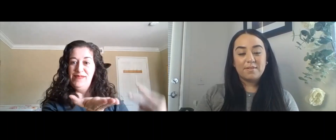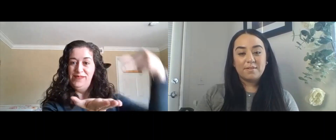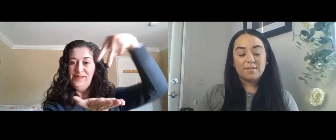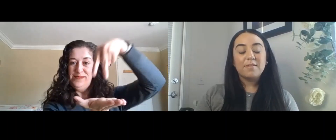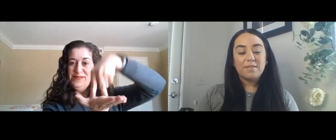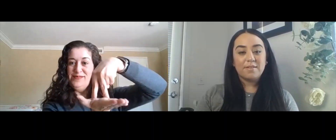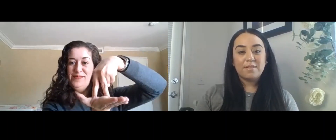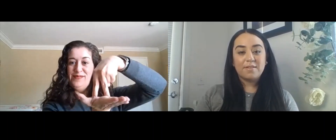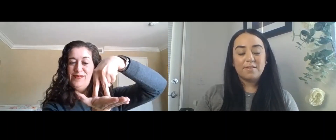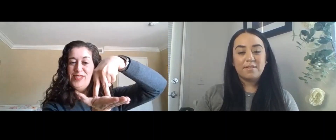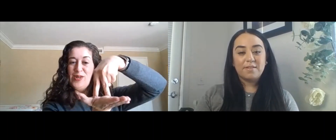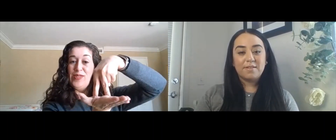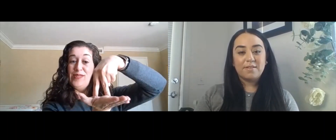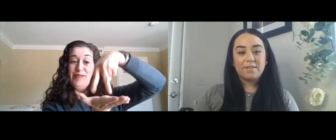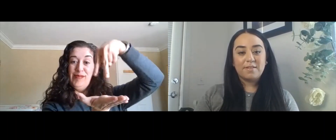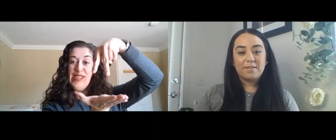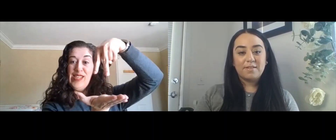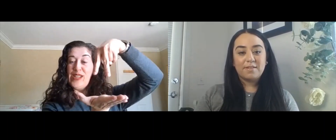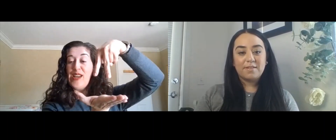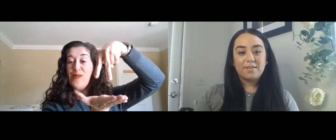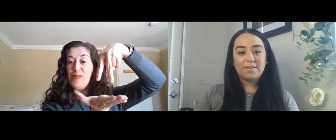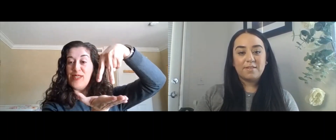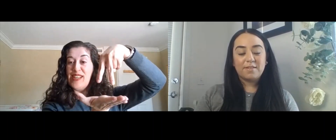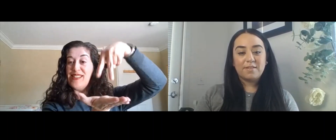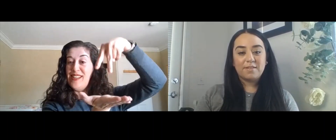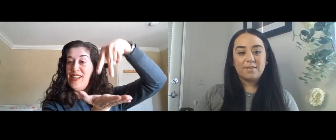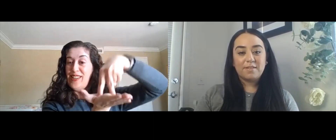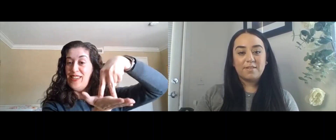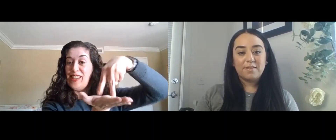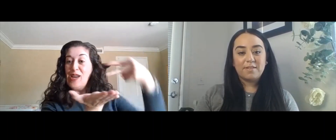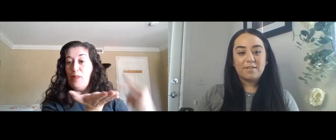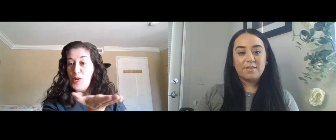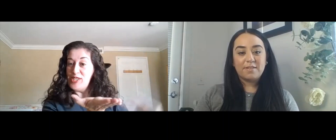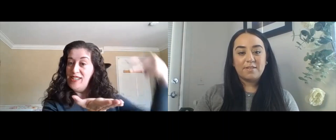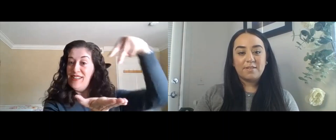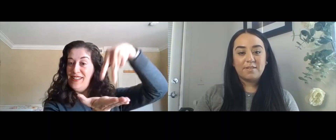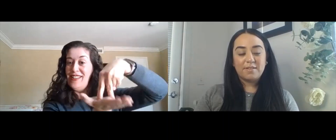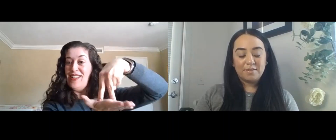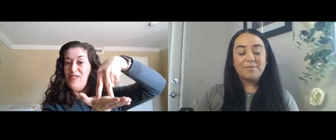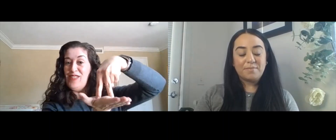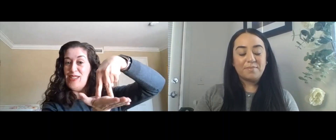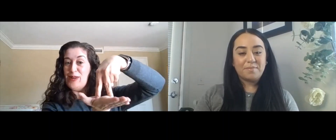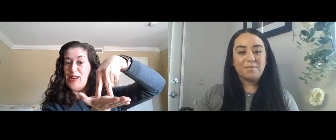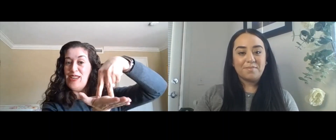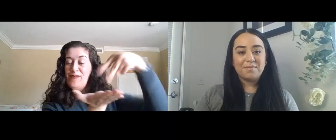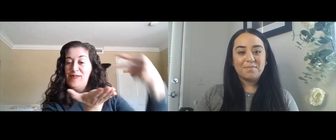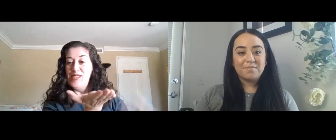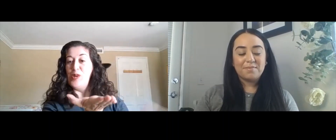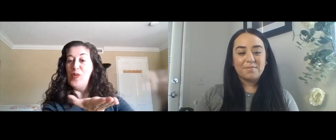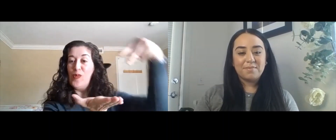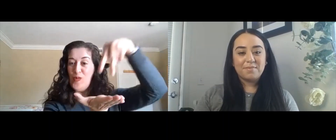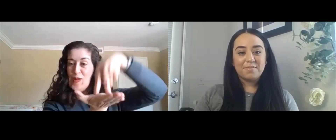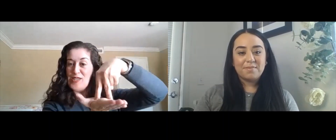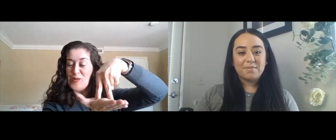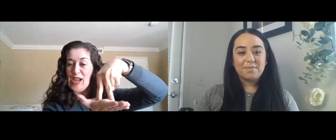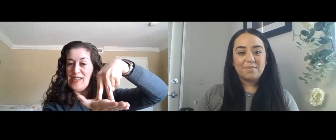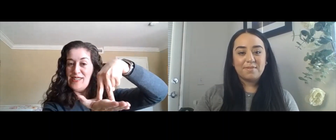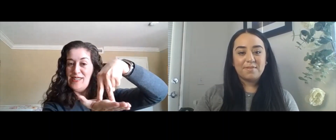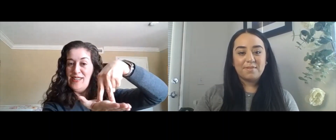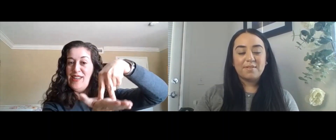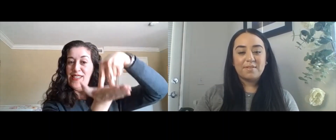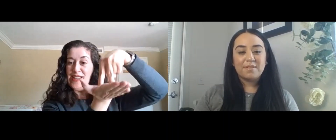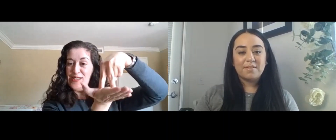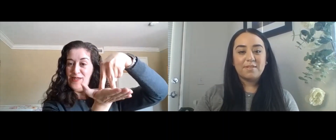again. So these kind of represent the leg portion of his body. So